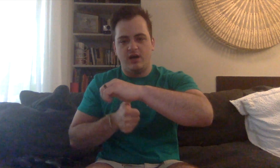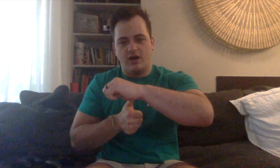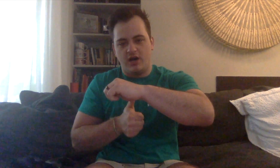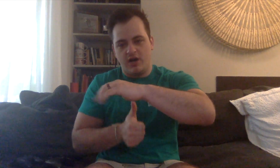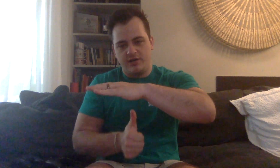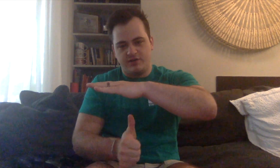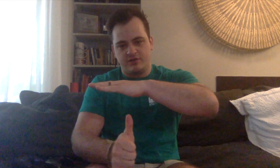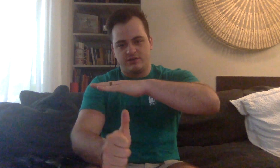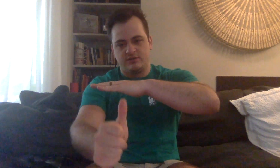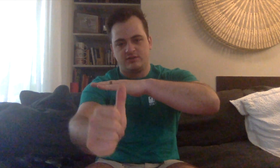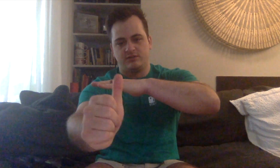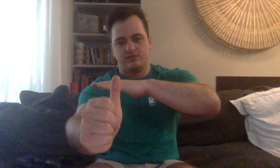under